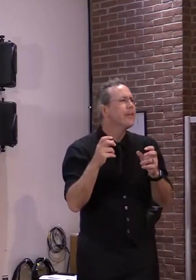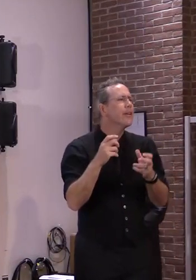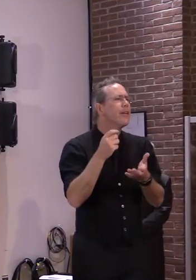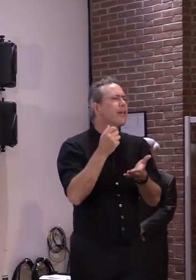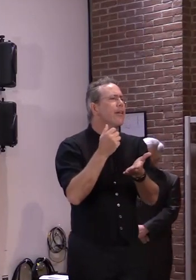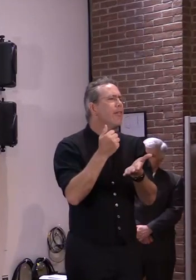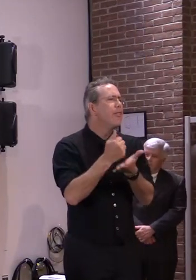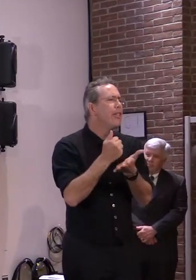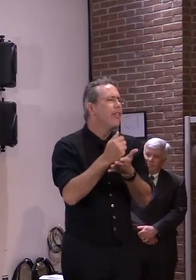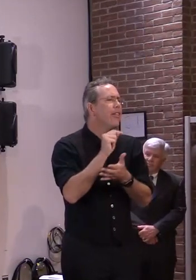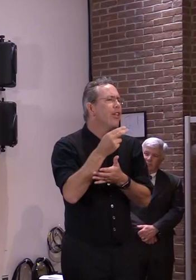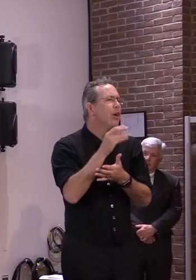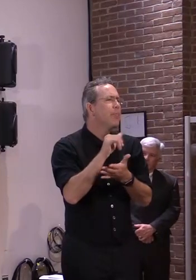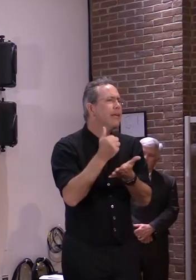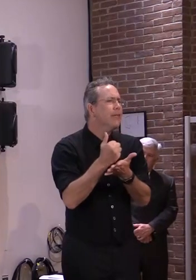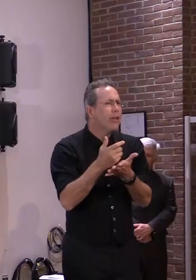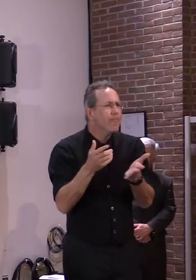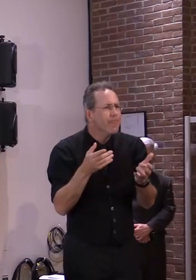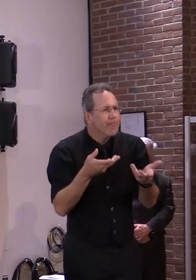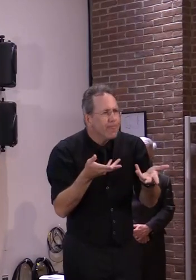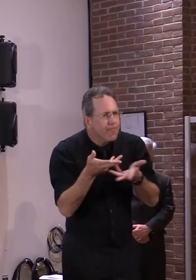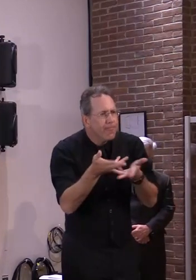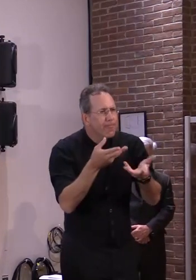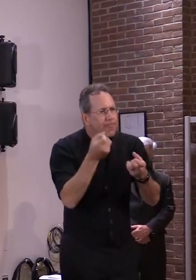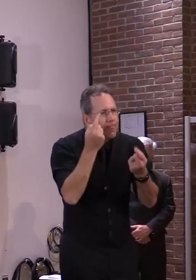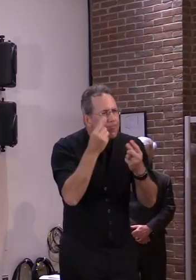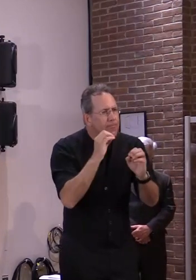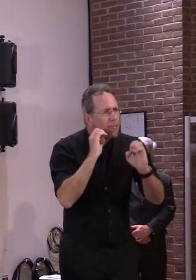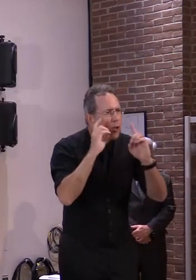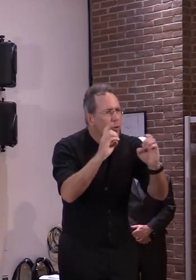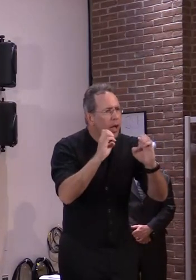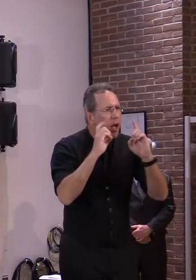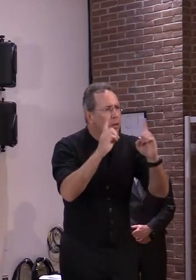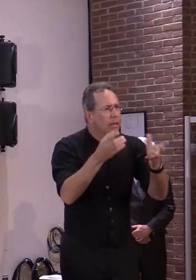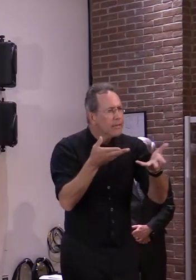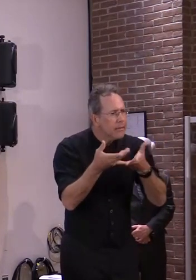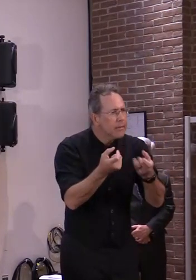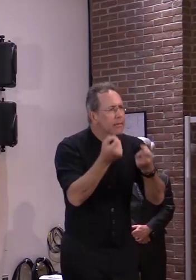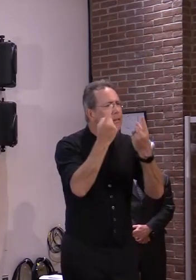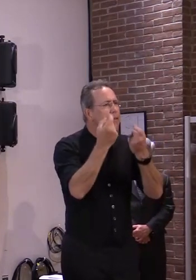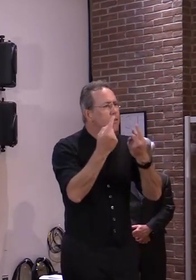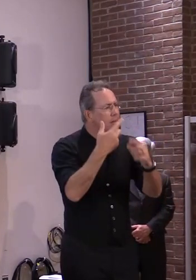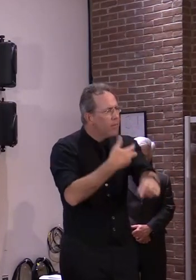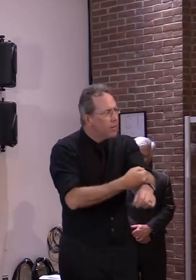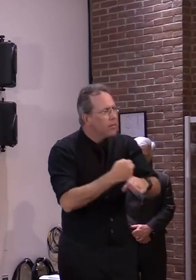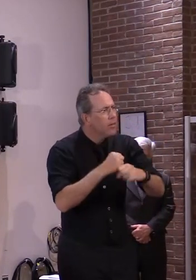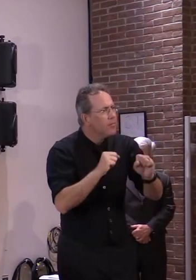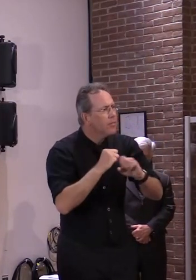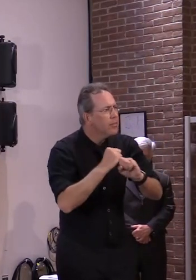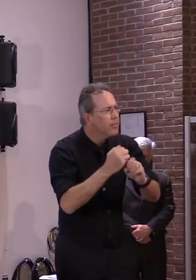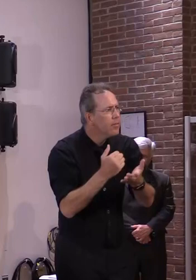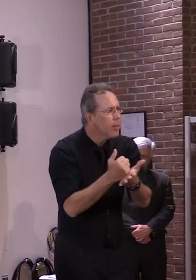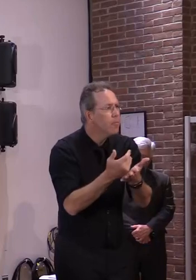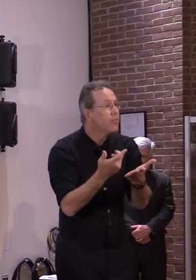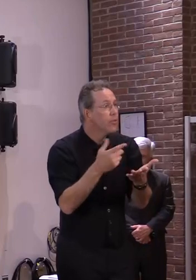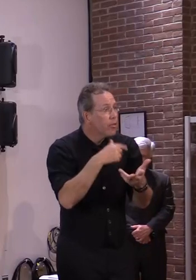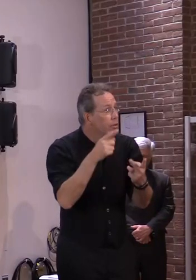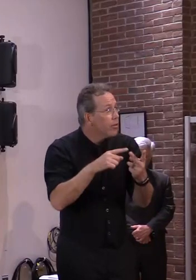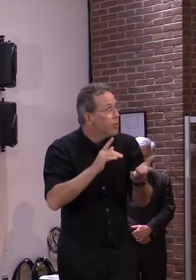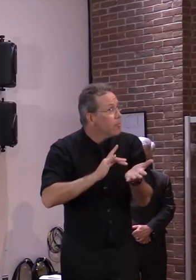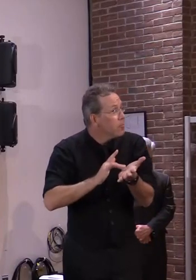these drugs are used both in therapy, meaning treatment for someone who chose to be unvaccinated